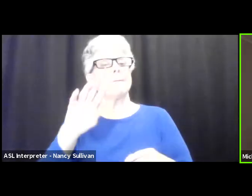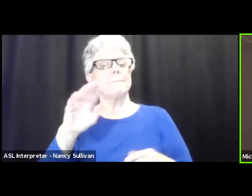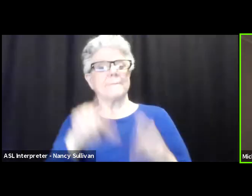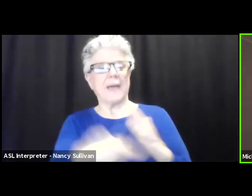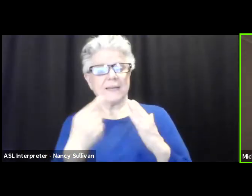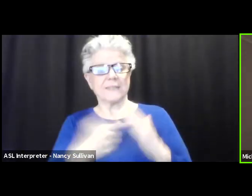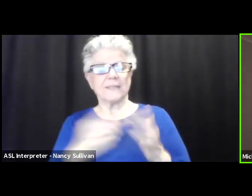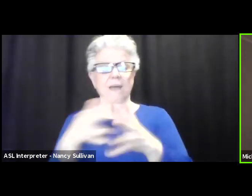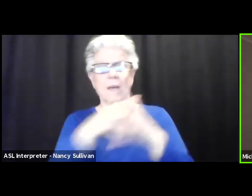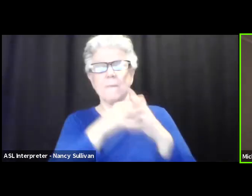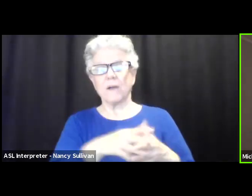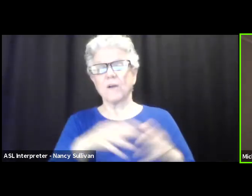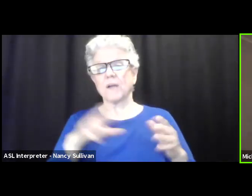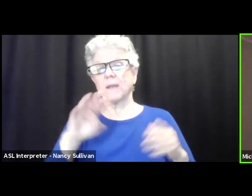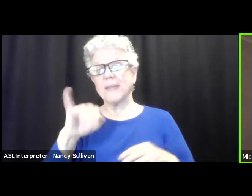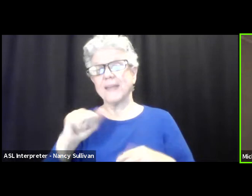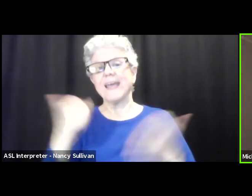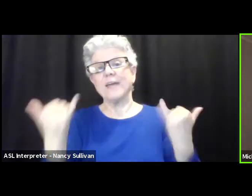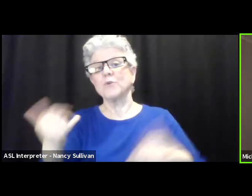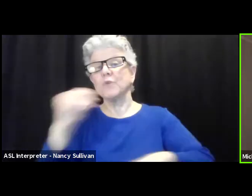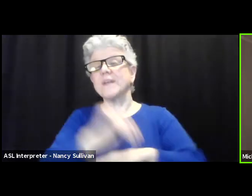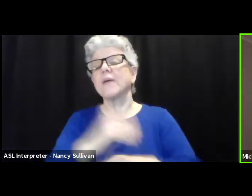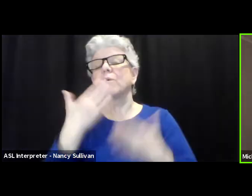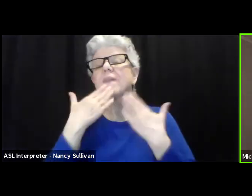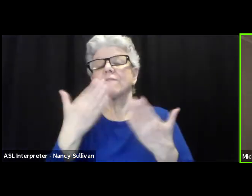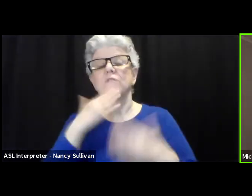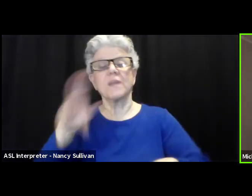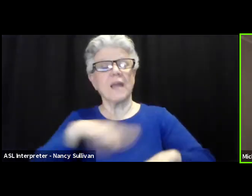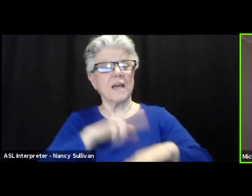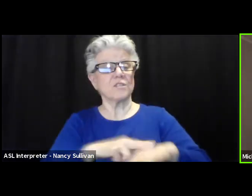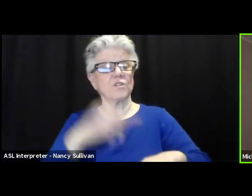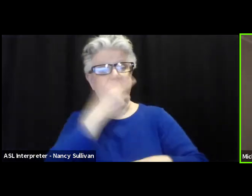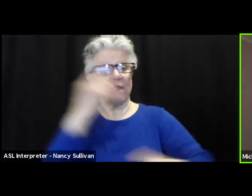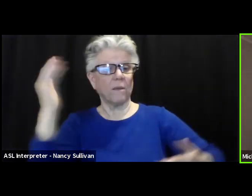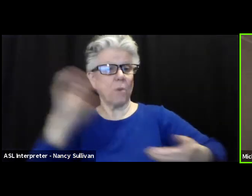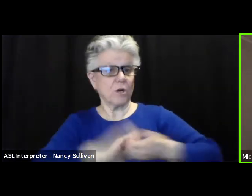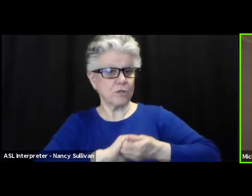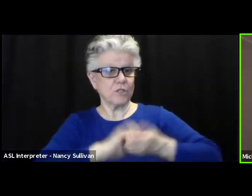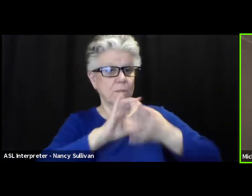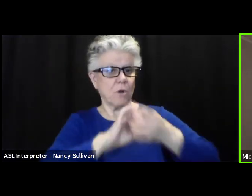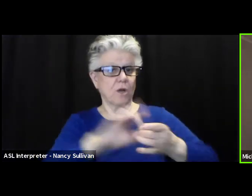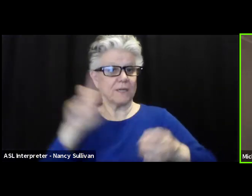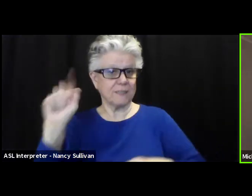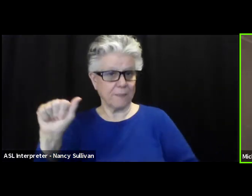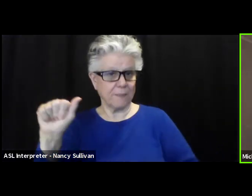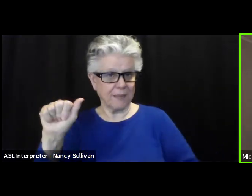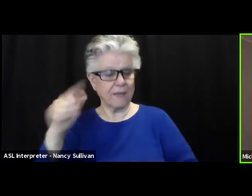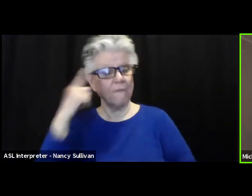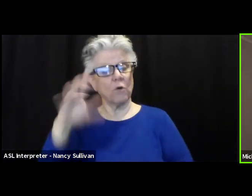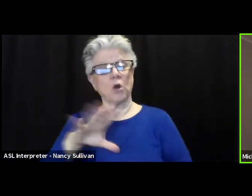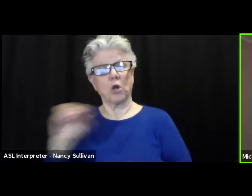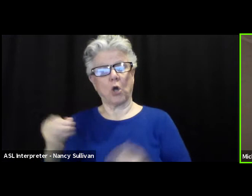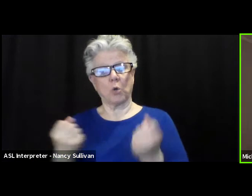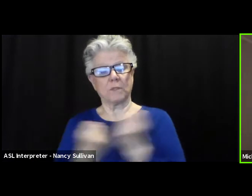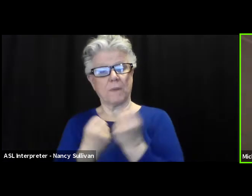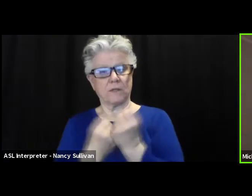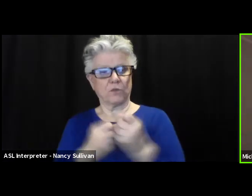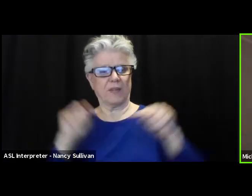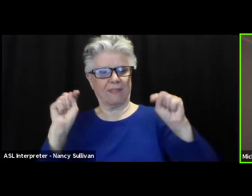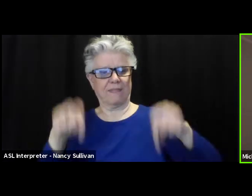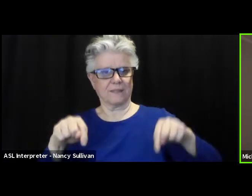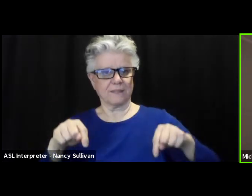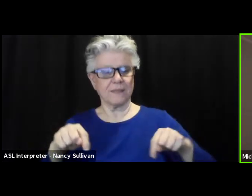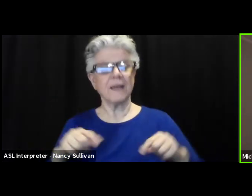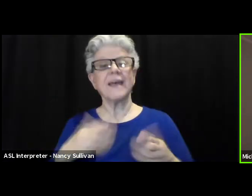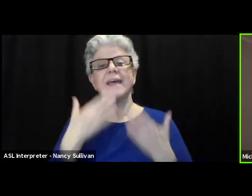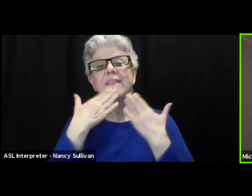and especially today we are grateful for the National Catholic Partnership on Disability for co-sponsoring. Thank you so much